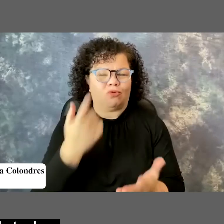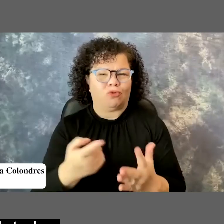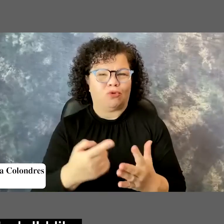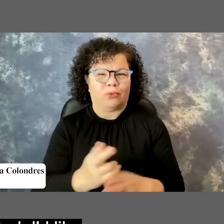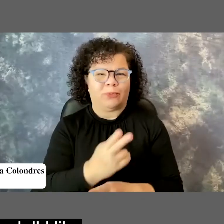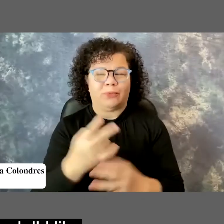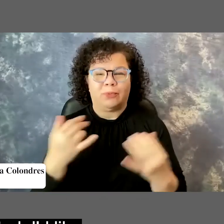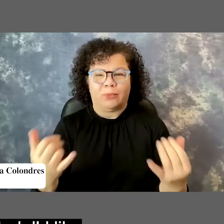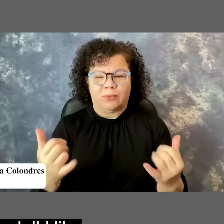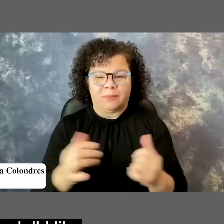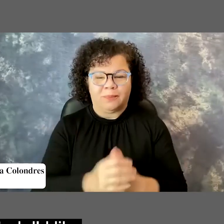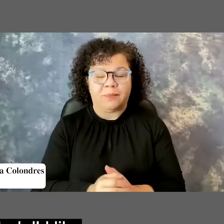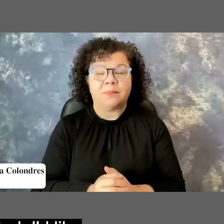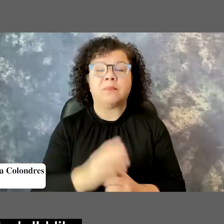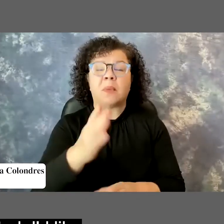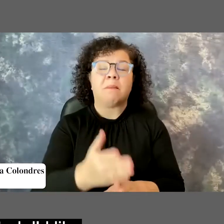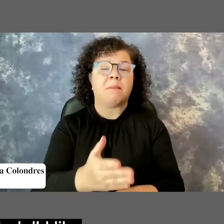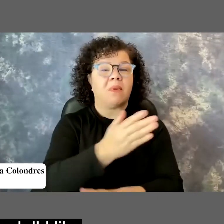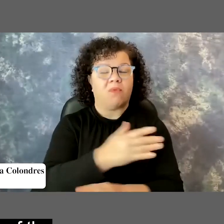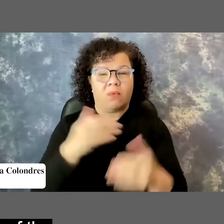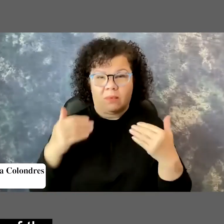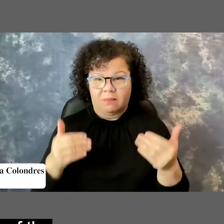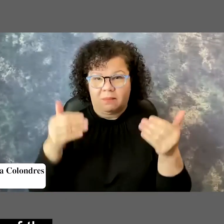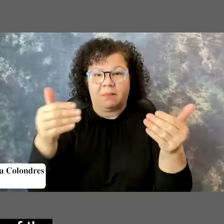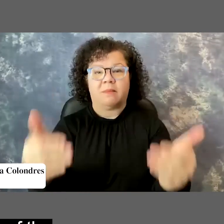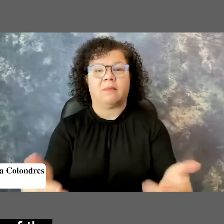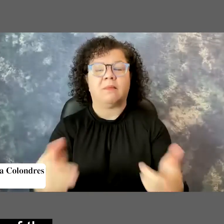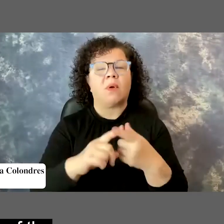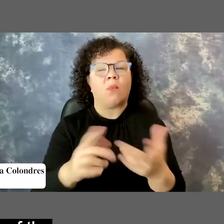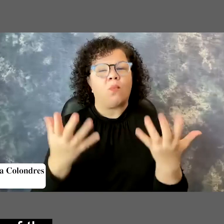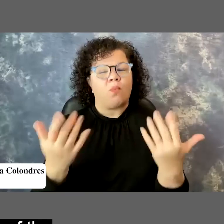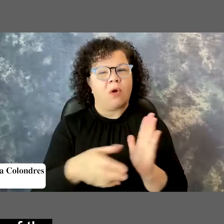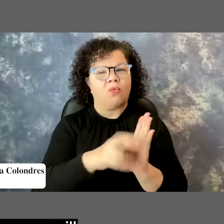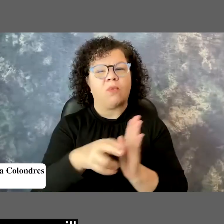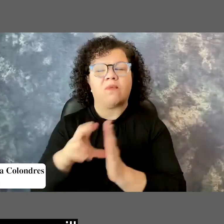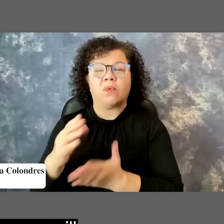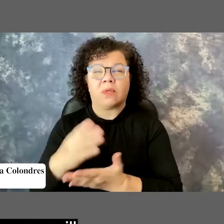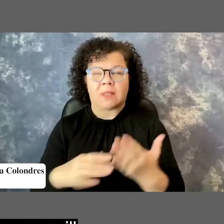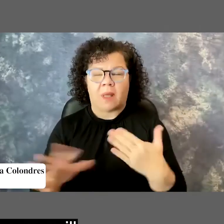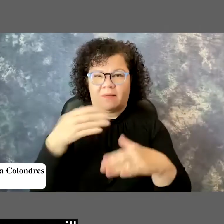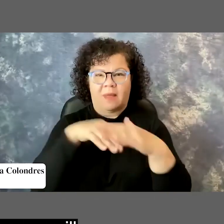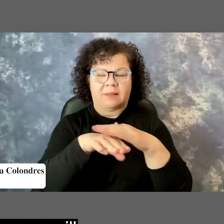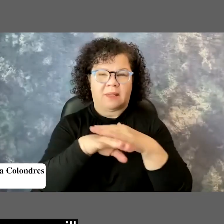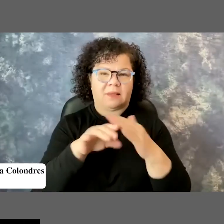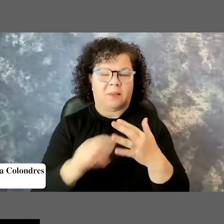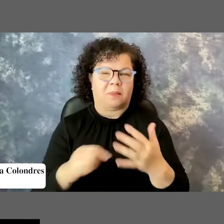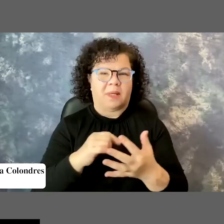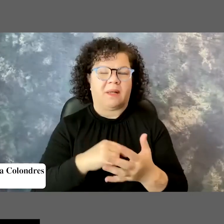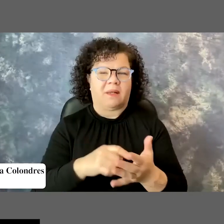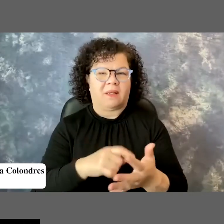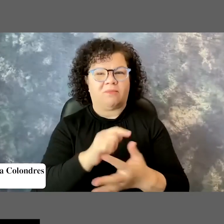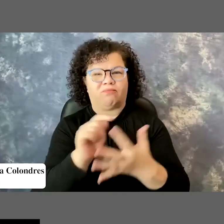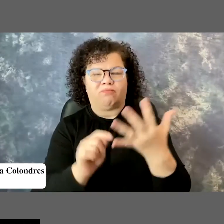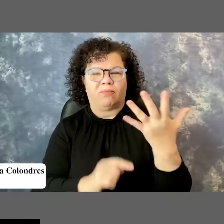today. Before we get started, I'd like to review some of the accessibility features we will be using